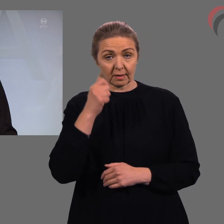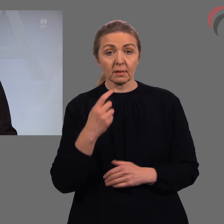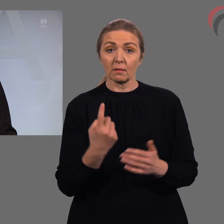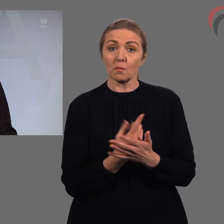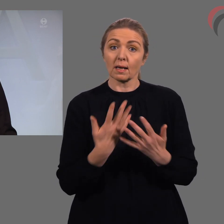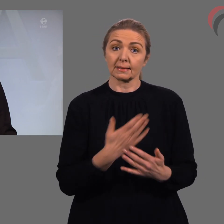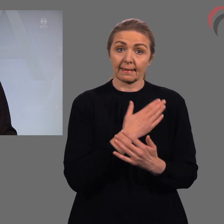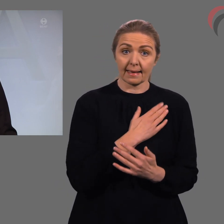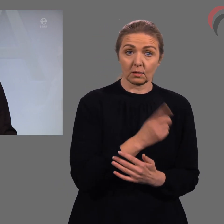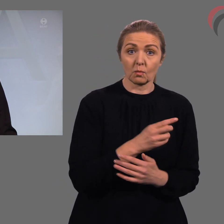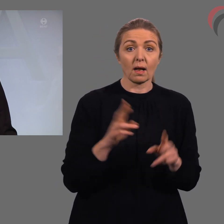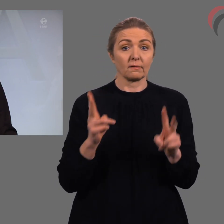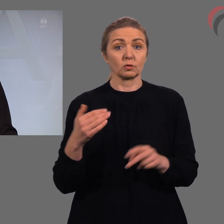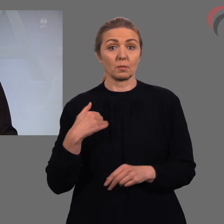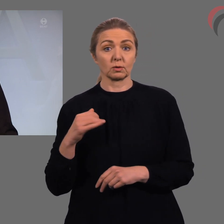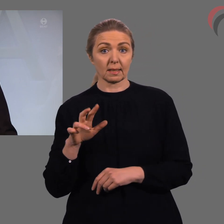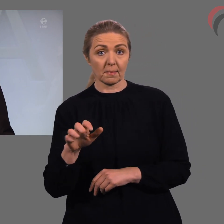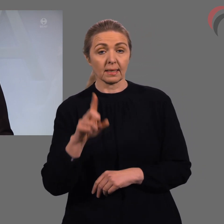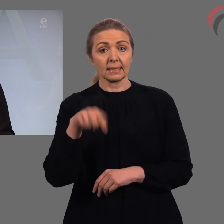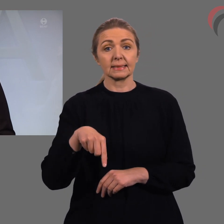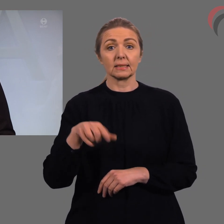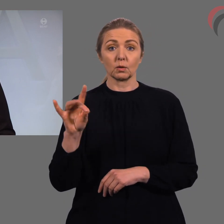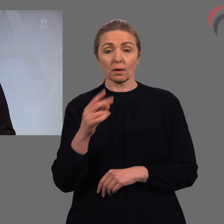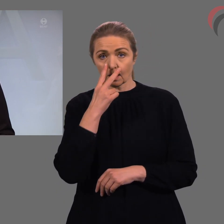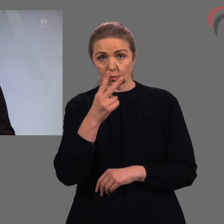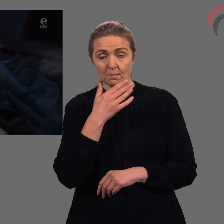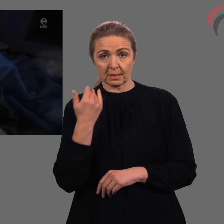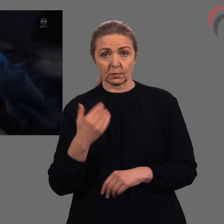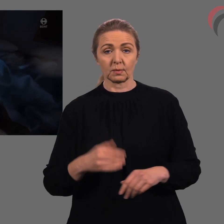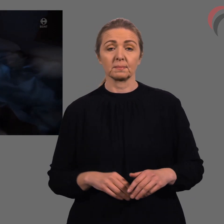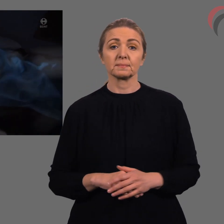dánarlíkur svipaðar og af brjóstakrabbameini. Sigríður Dögg kynnti sér málið.